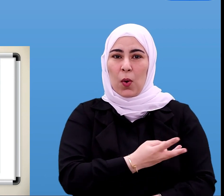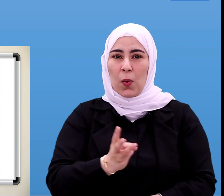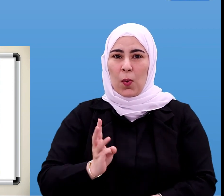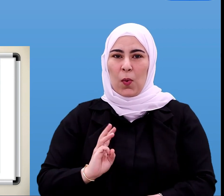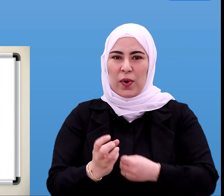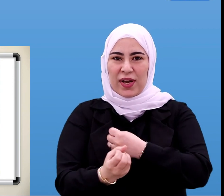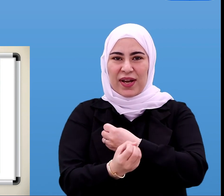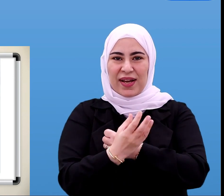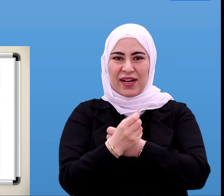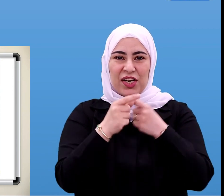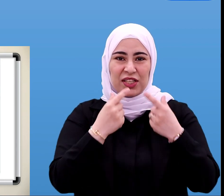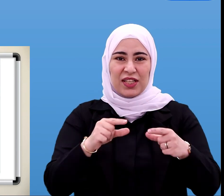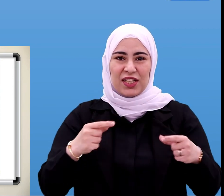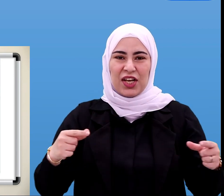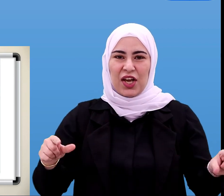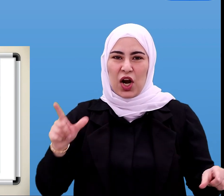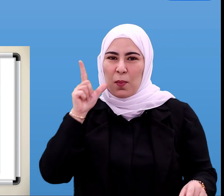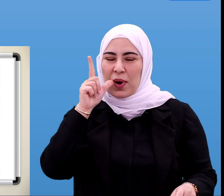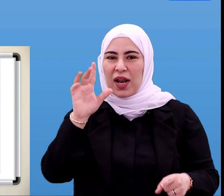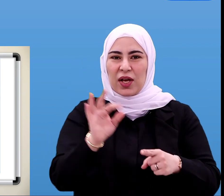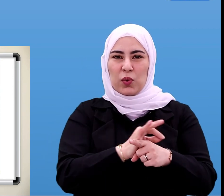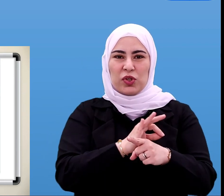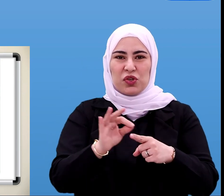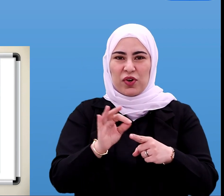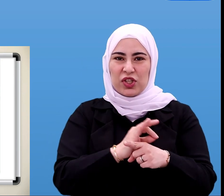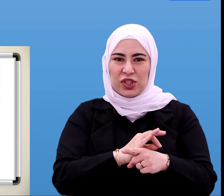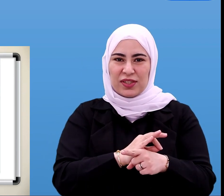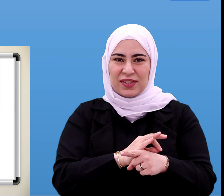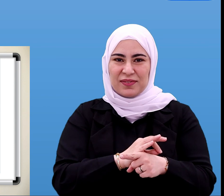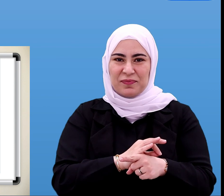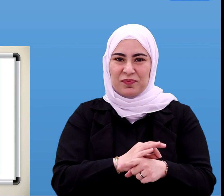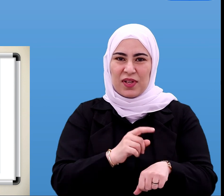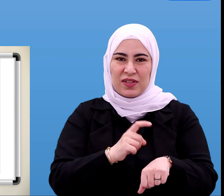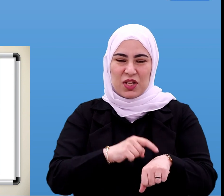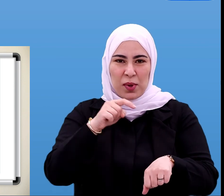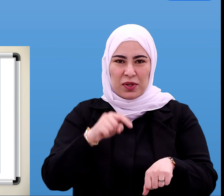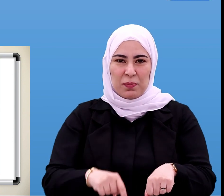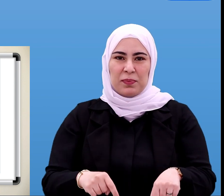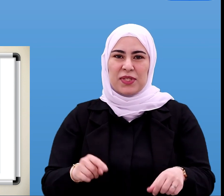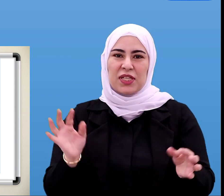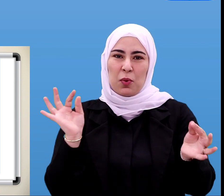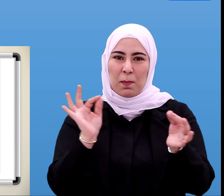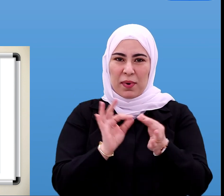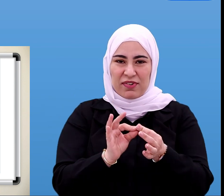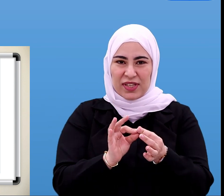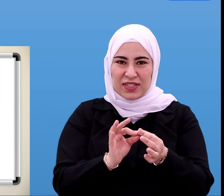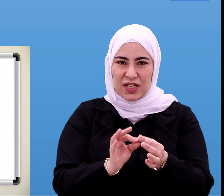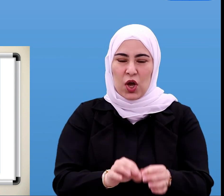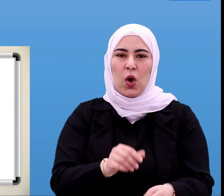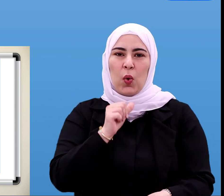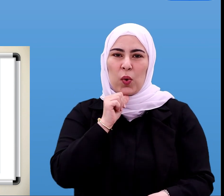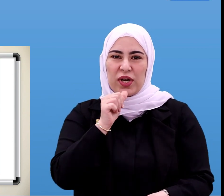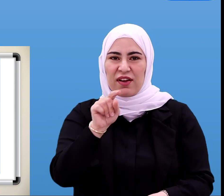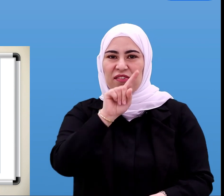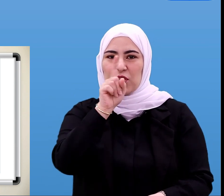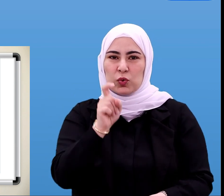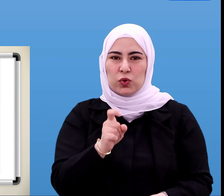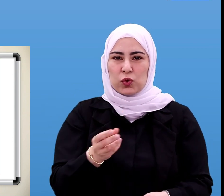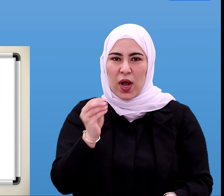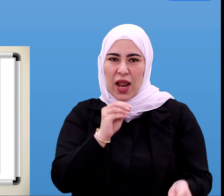language functions. In the grammar, we learned the present perfect, the affirmative, the negative, and forming questions.